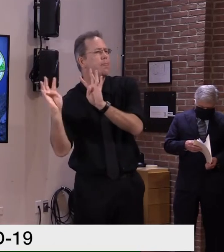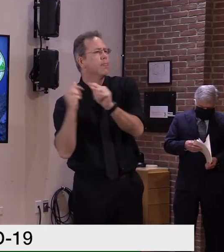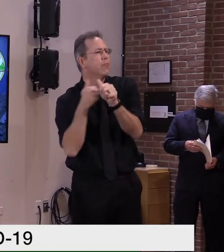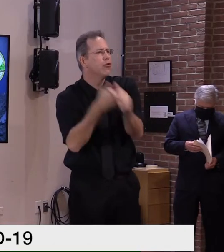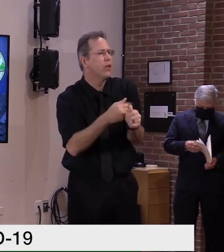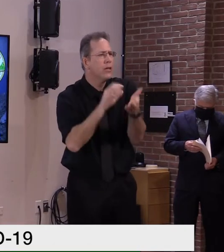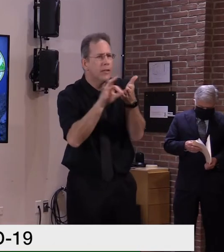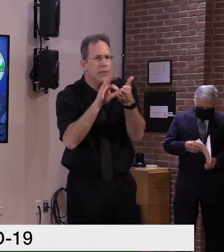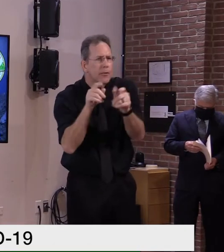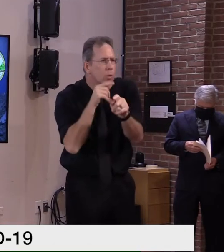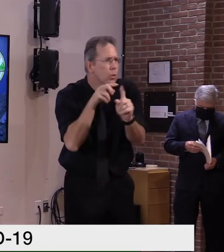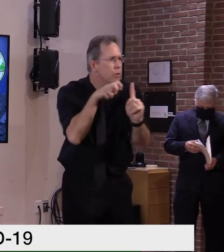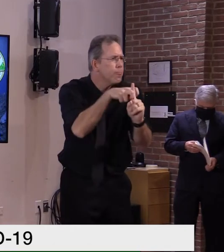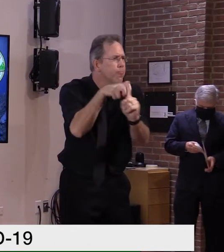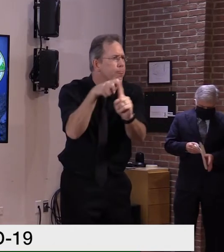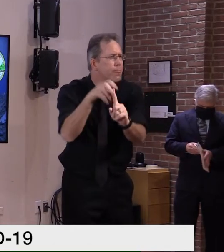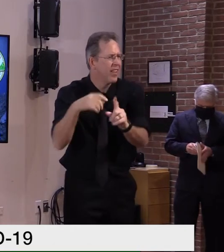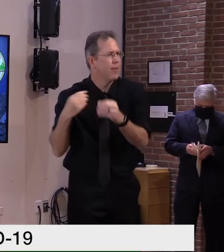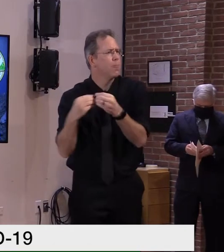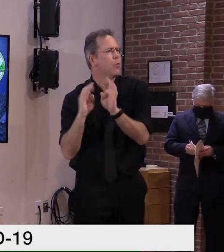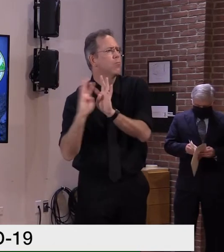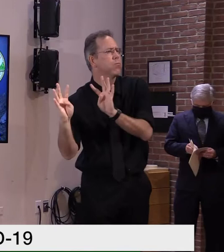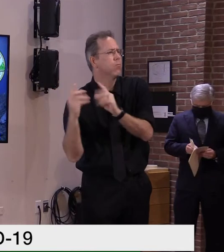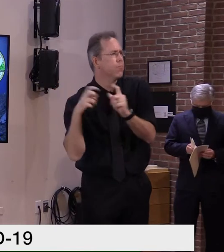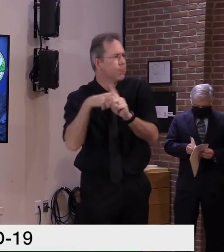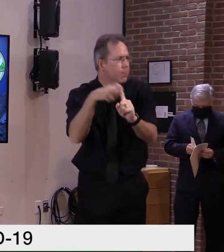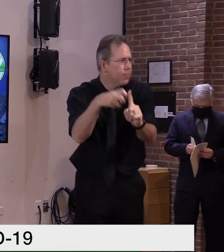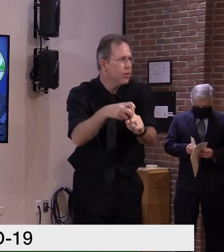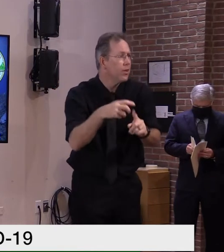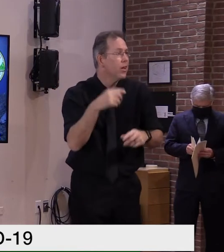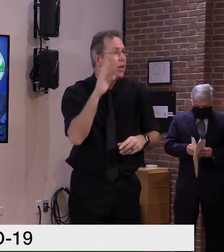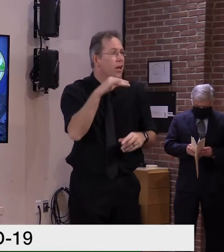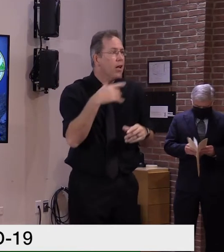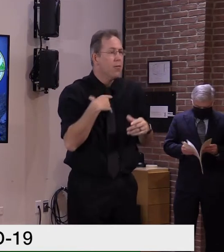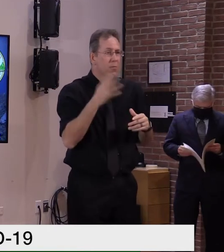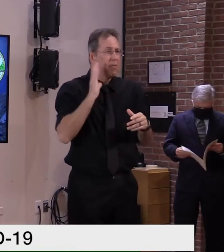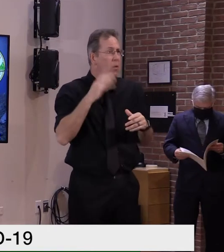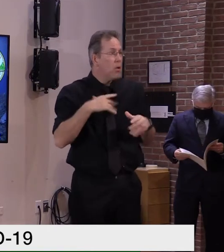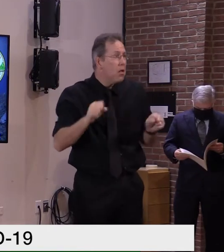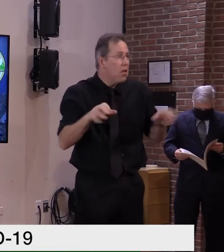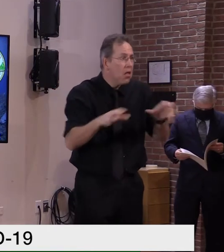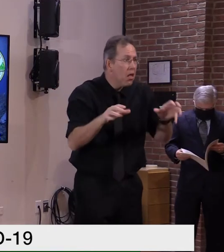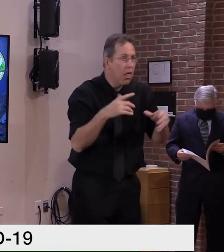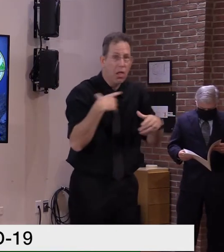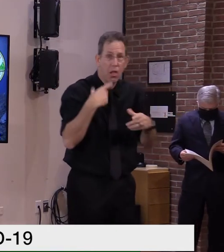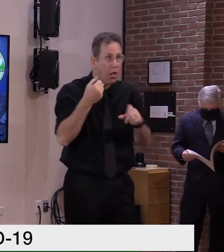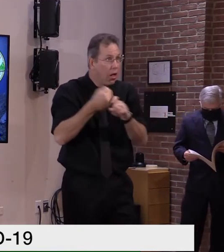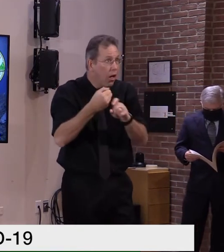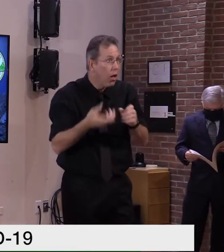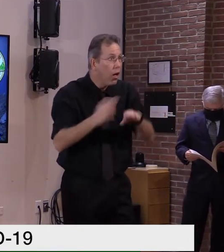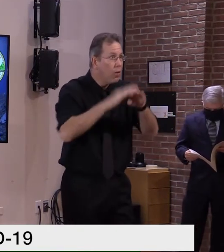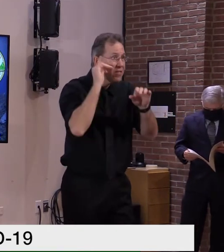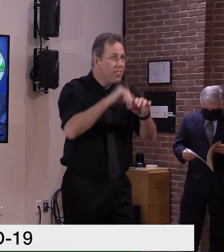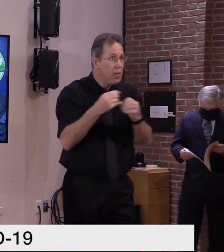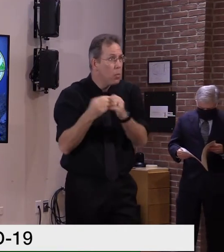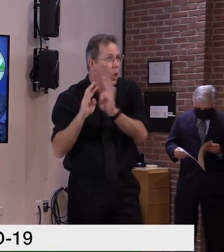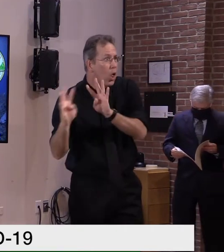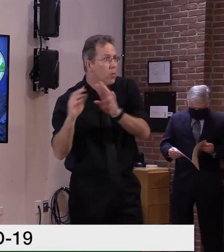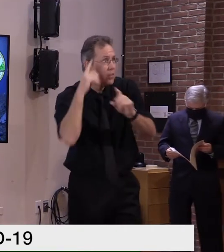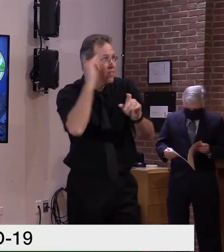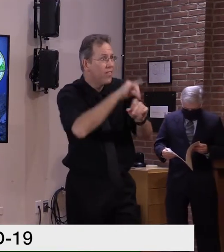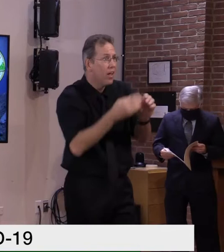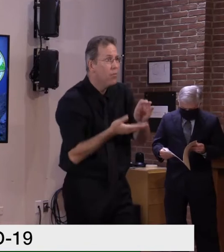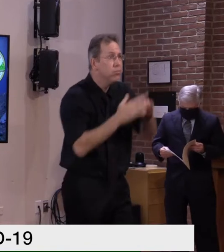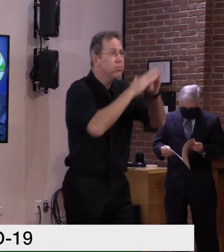just taking these actions because of our rising case counts. We've been building up these systems over time, so we can go